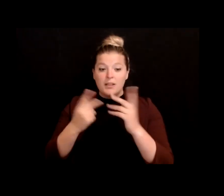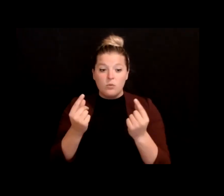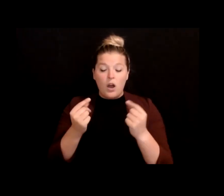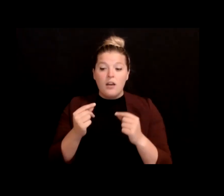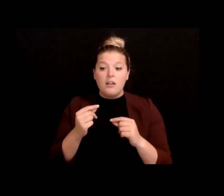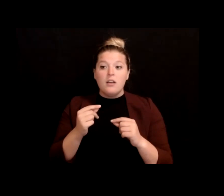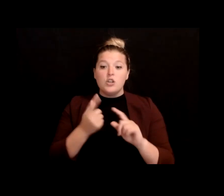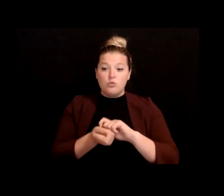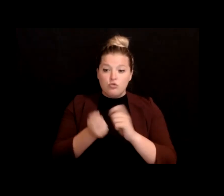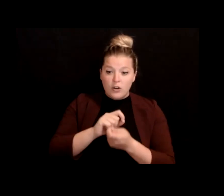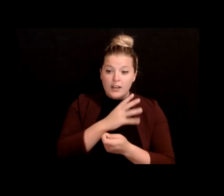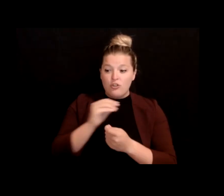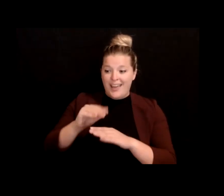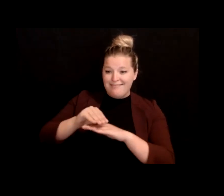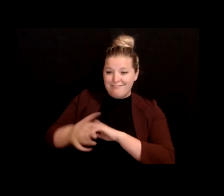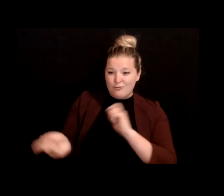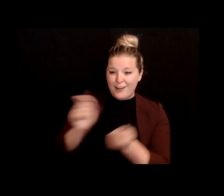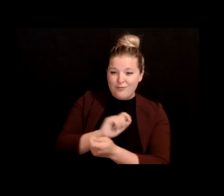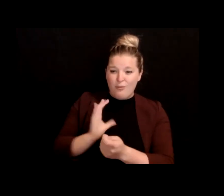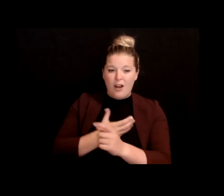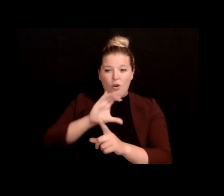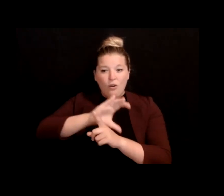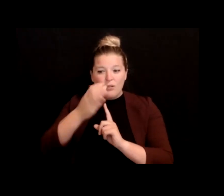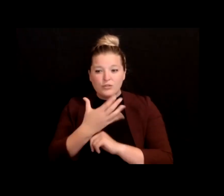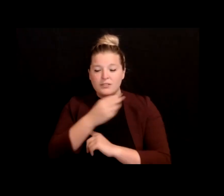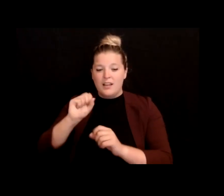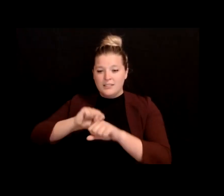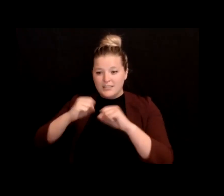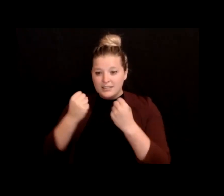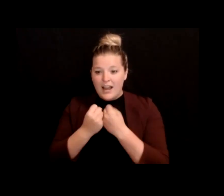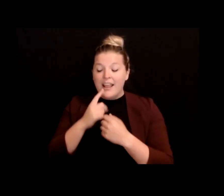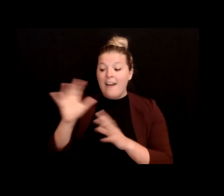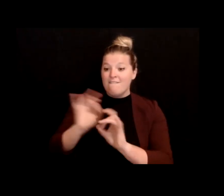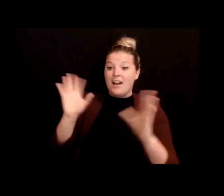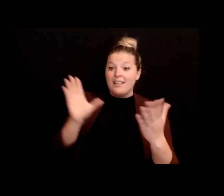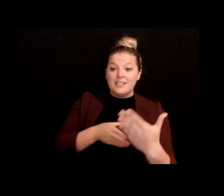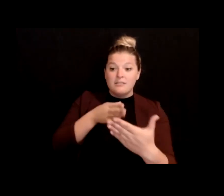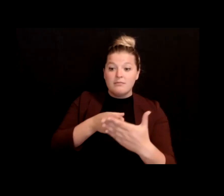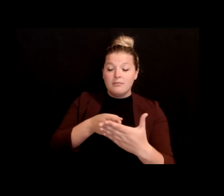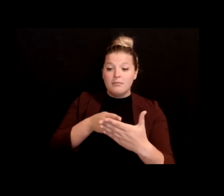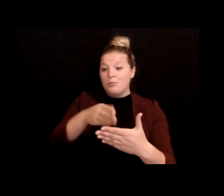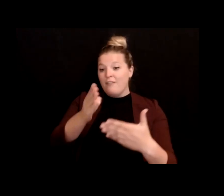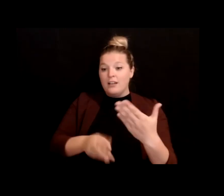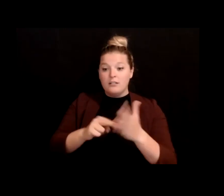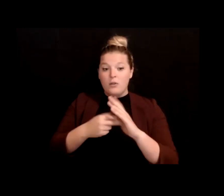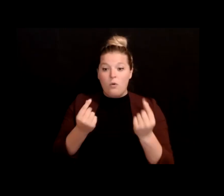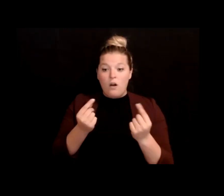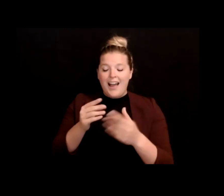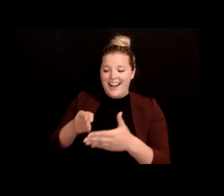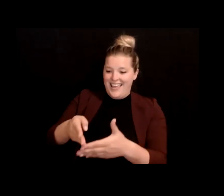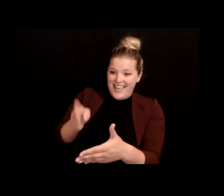transforming our cultures and our societies, where violence prevention means ending and abolishing